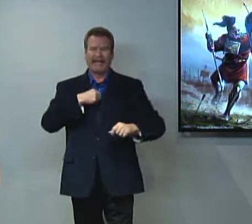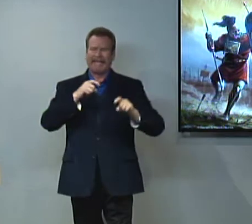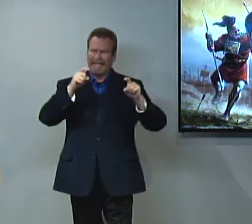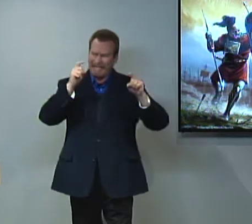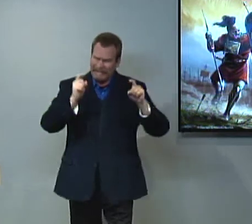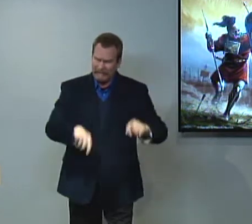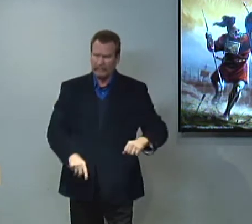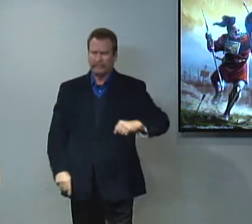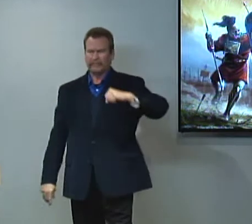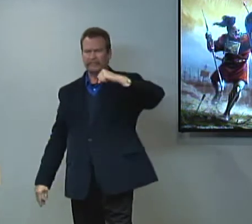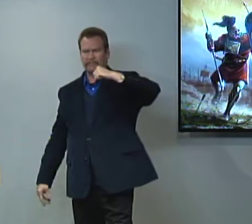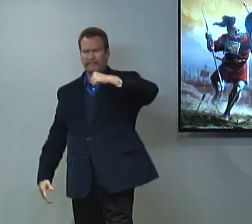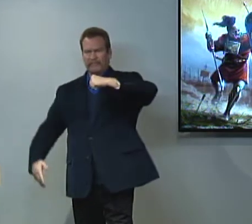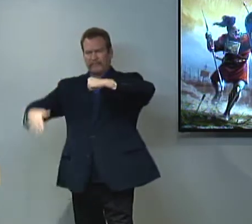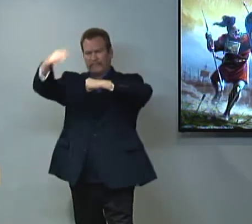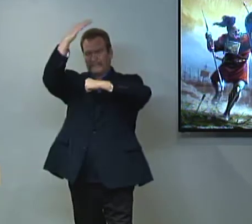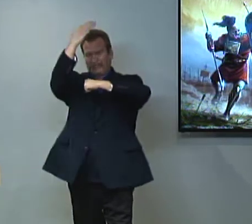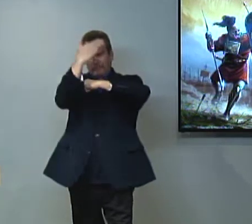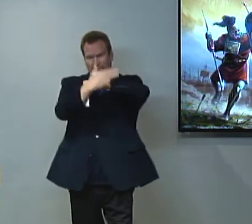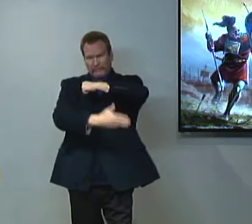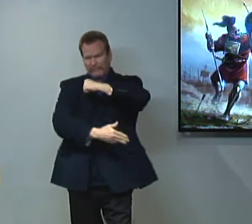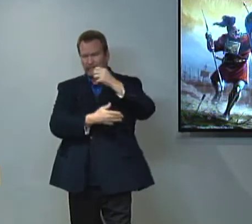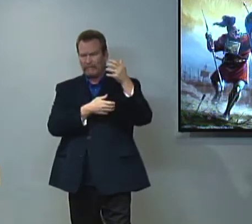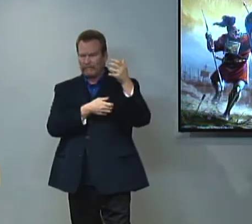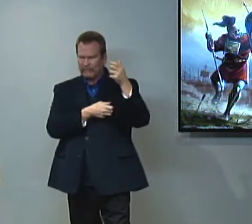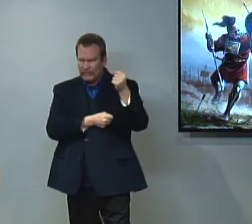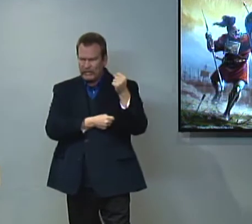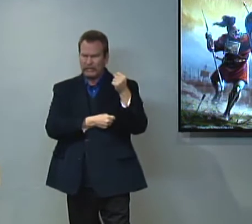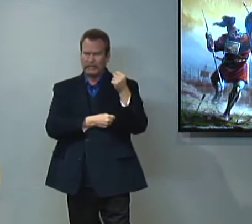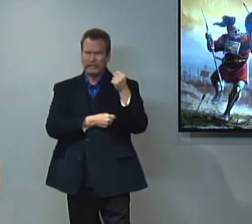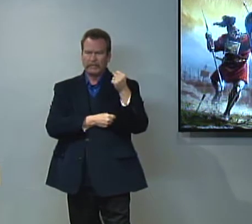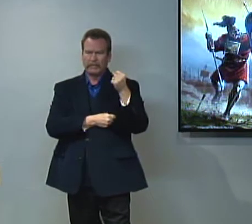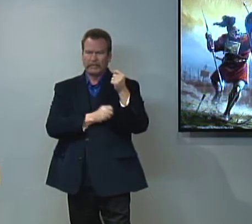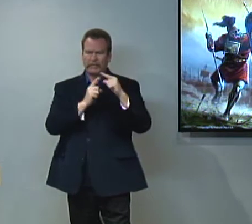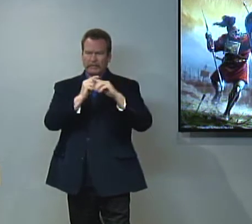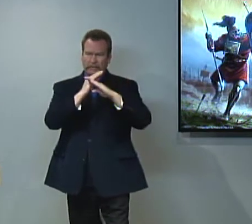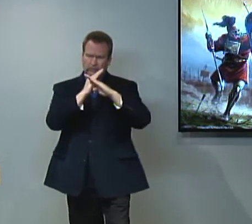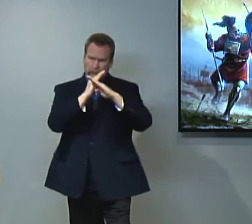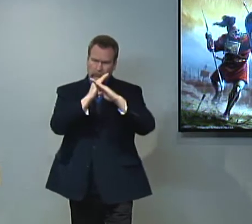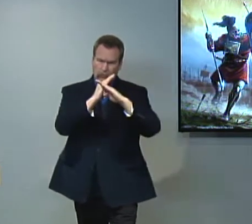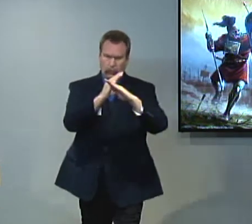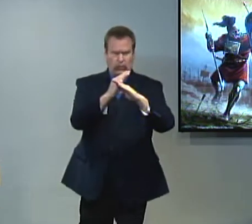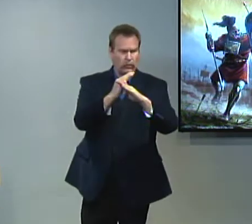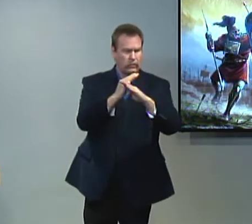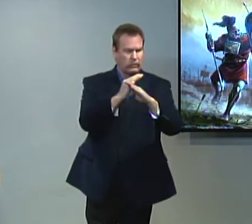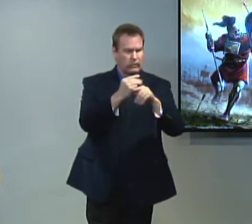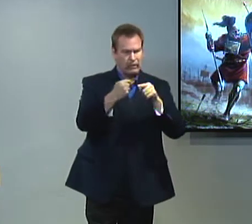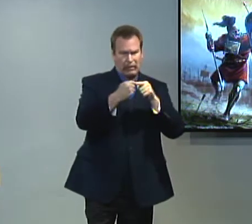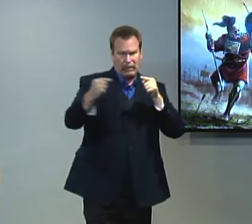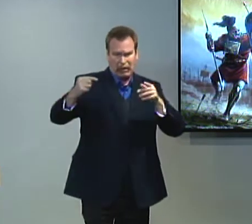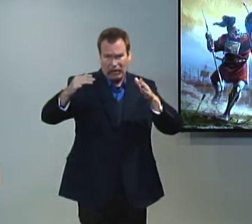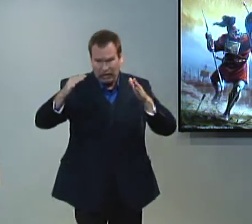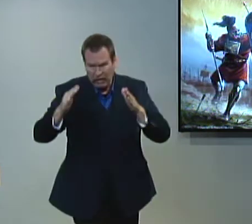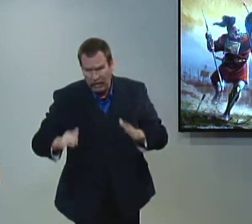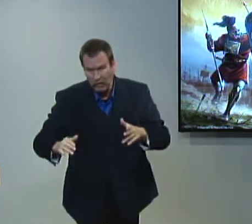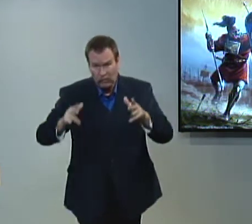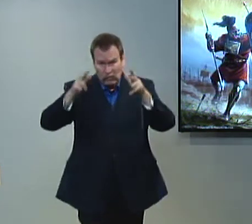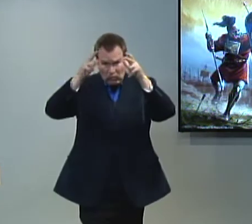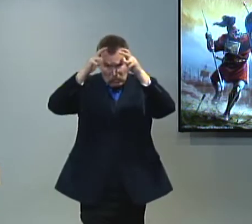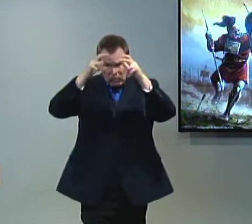work. So we have to have a defense. We have to have a protection, and that is the shield of faith that